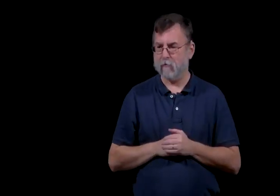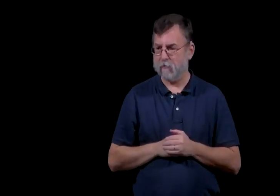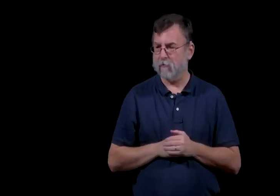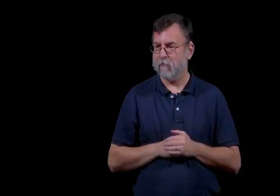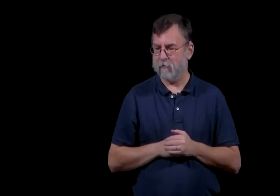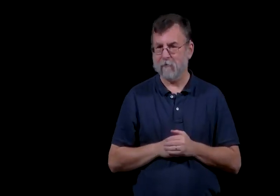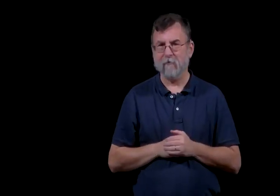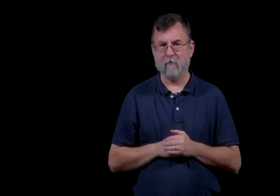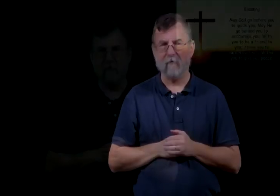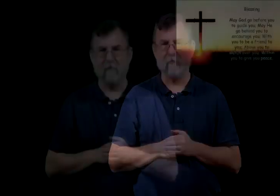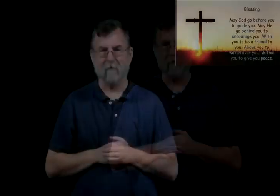peace.